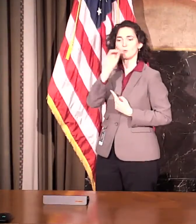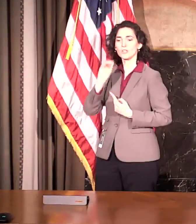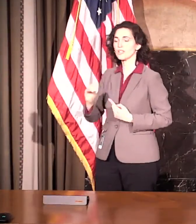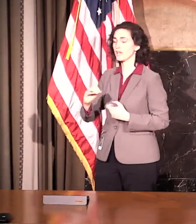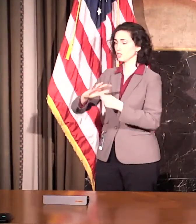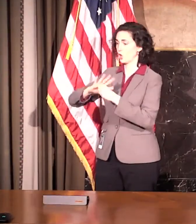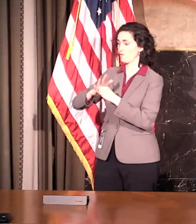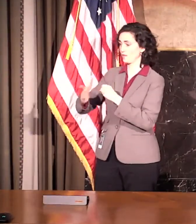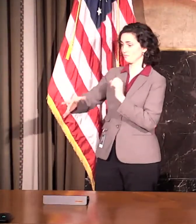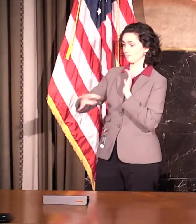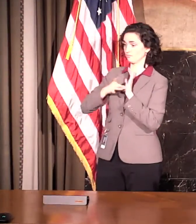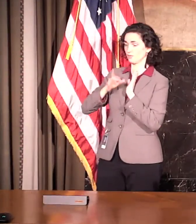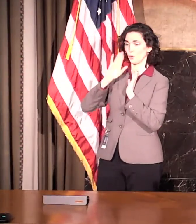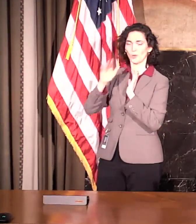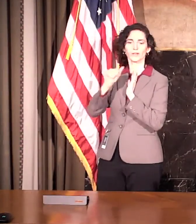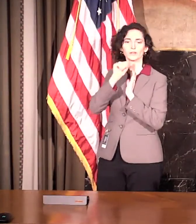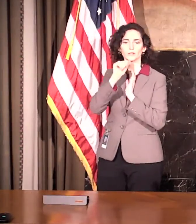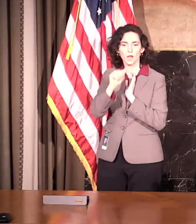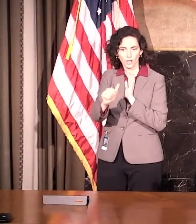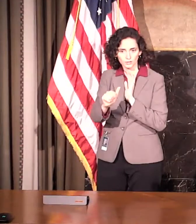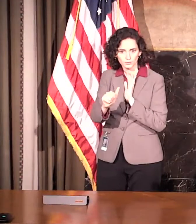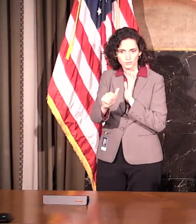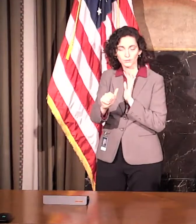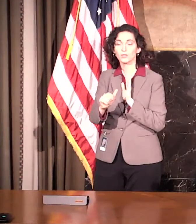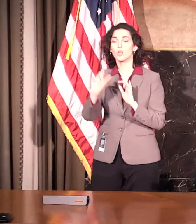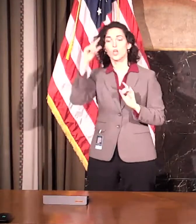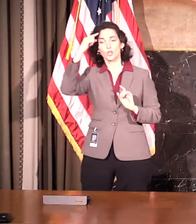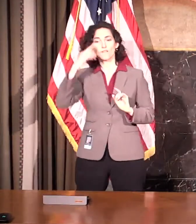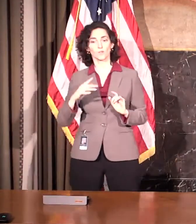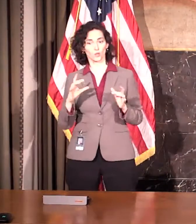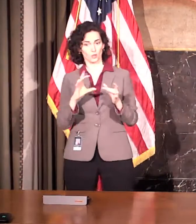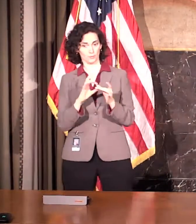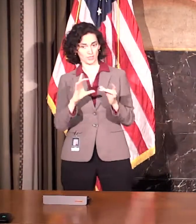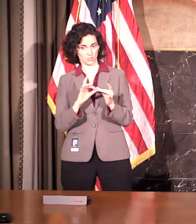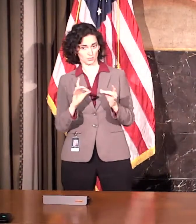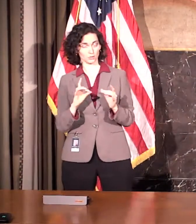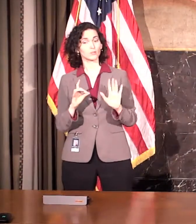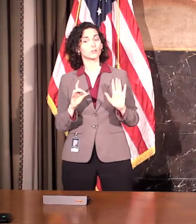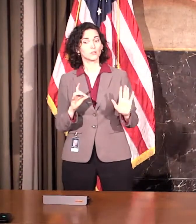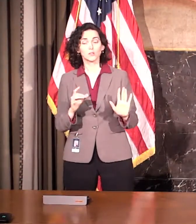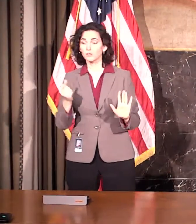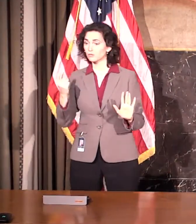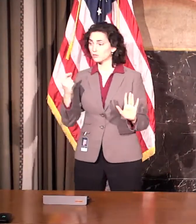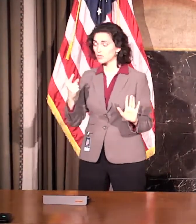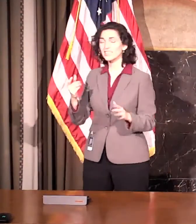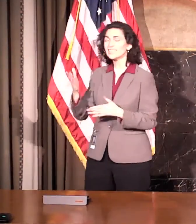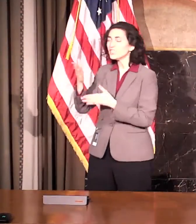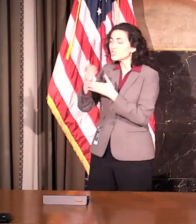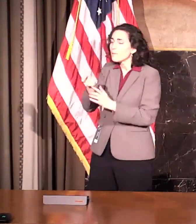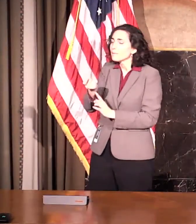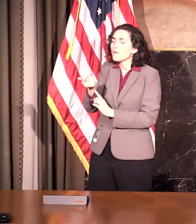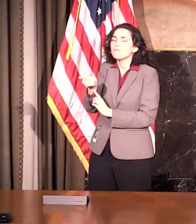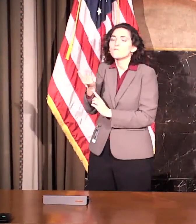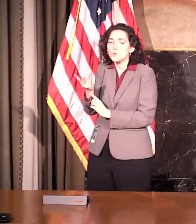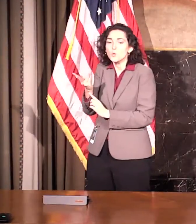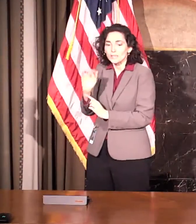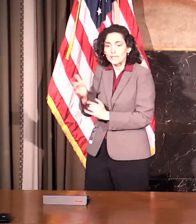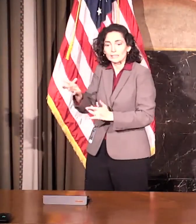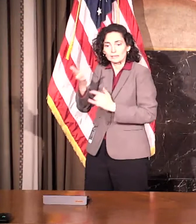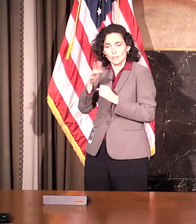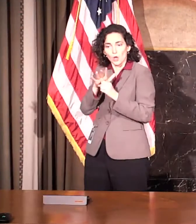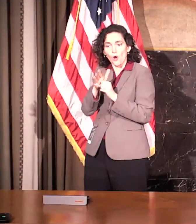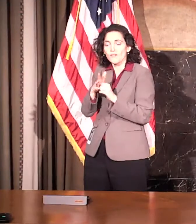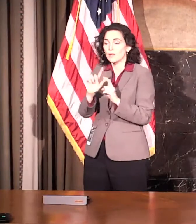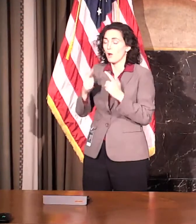contract COVID-19. And as the governor mentioned, it was 100% effective in preventing severe disease.